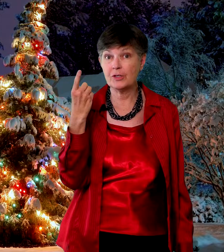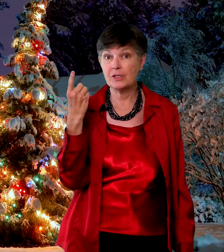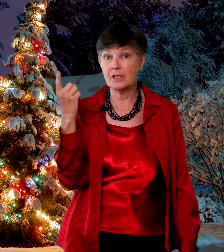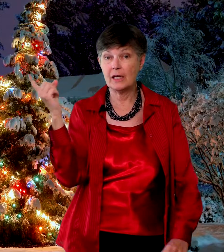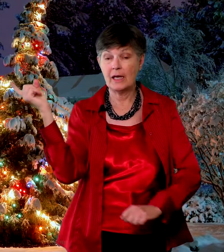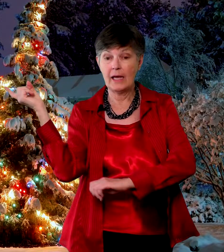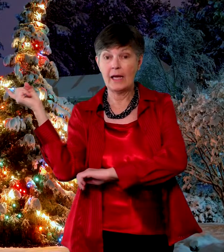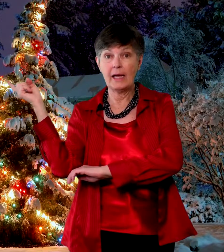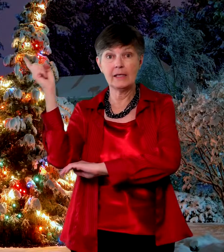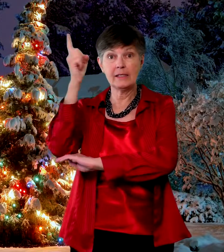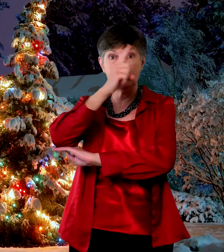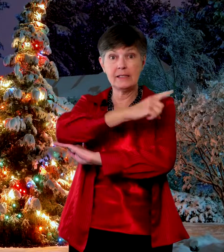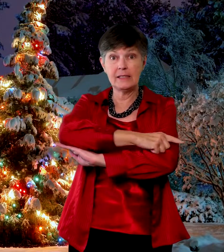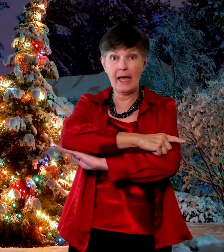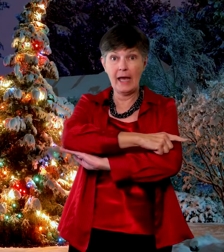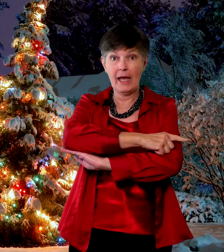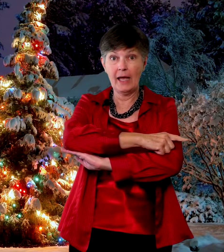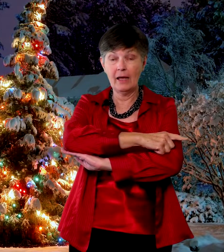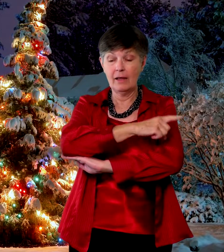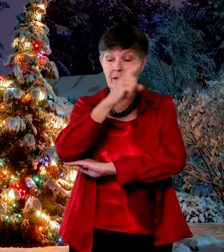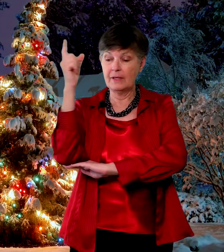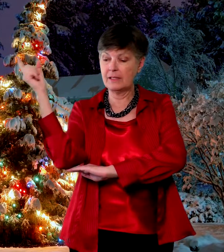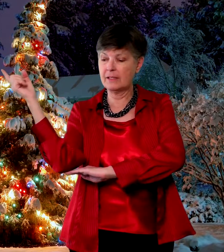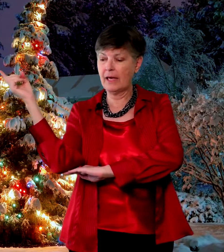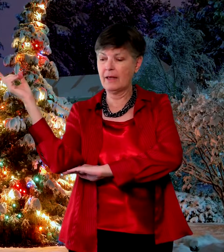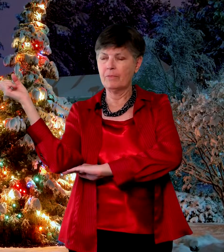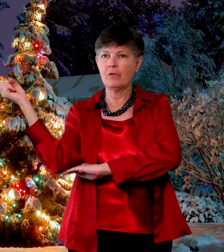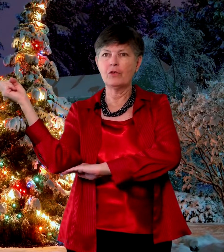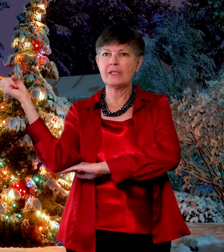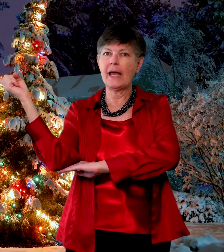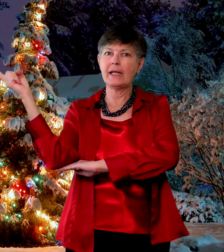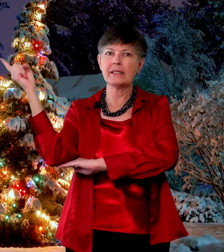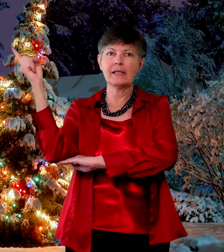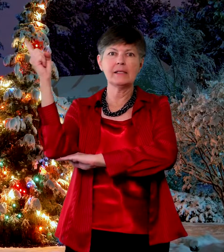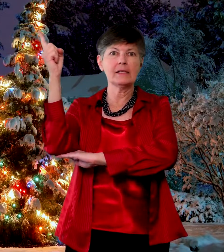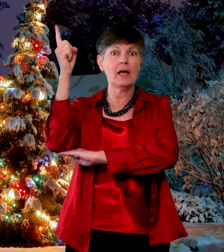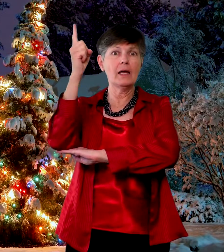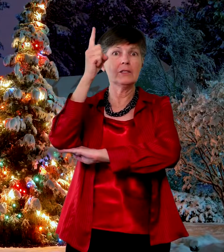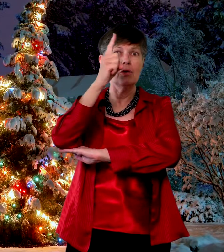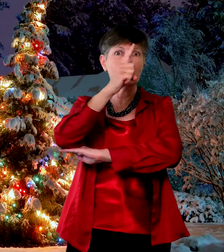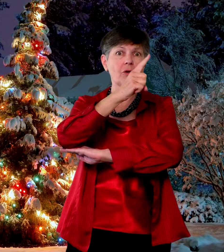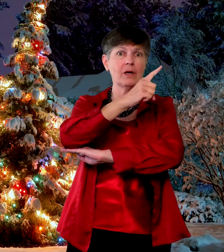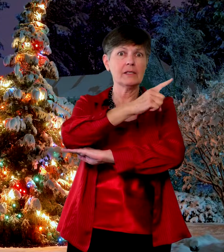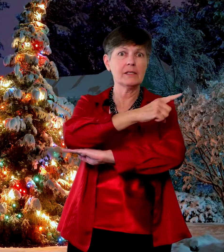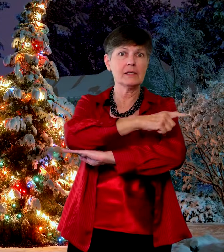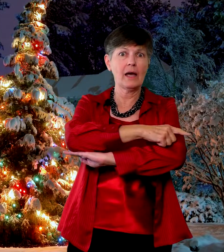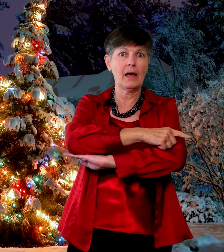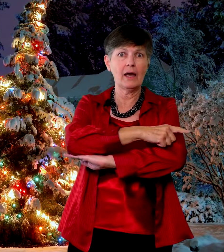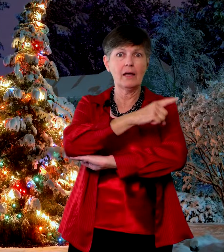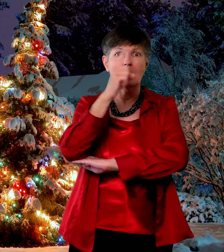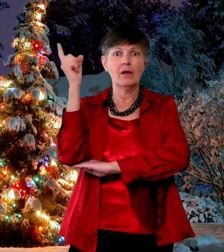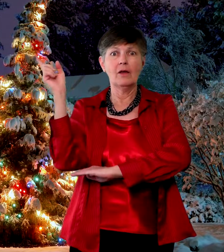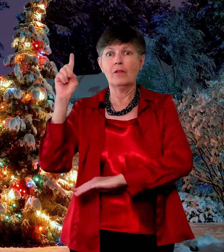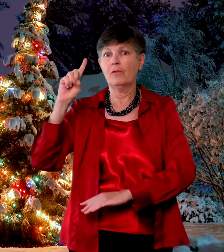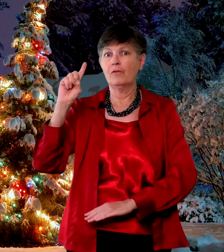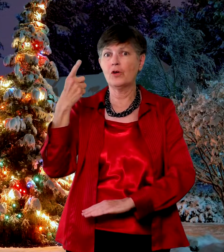first day, this is like, for day, it's like the sun's going across the sky. The